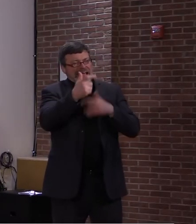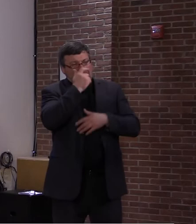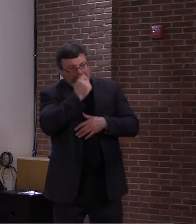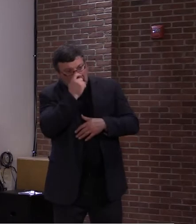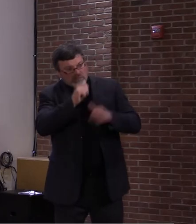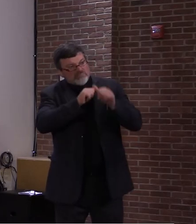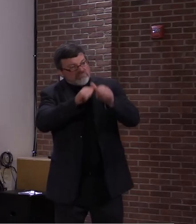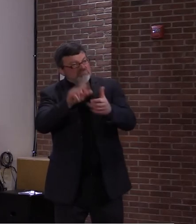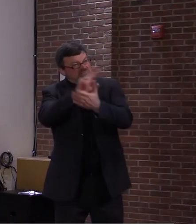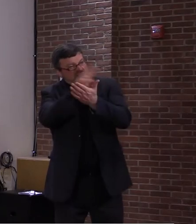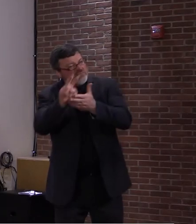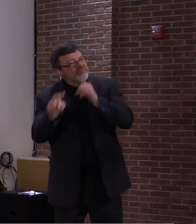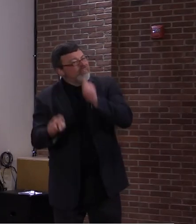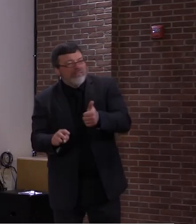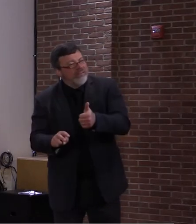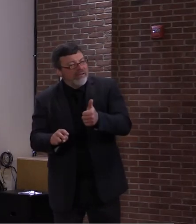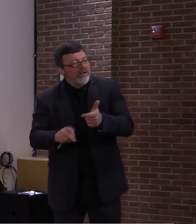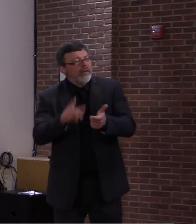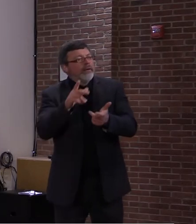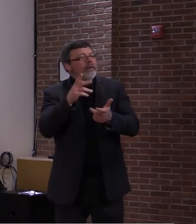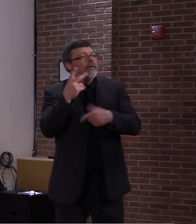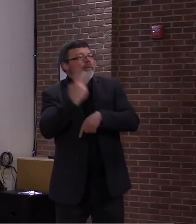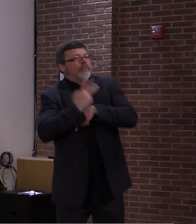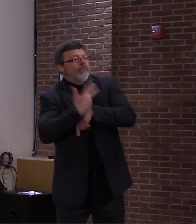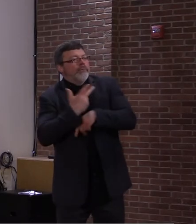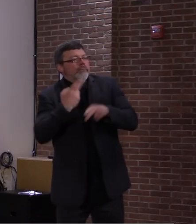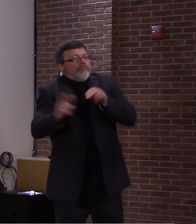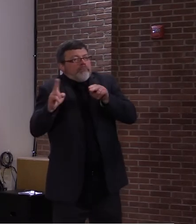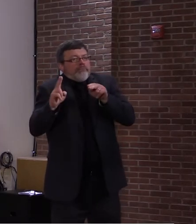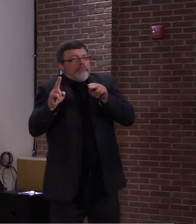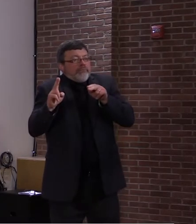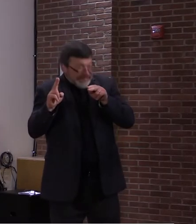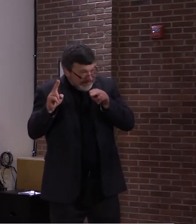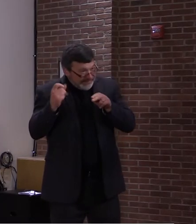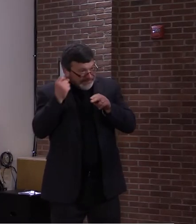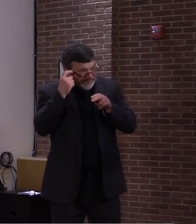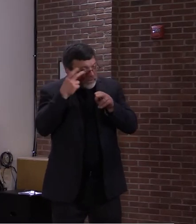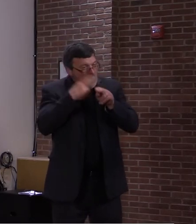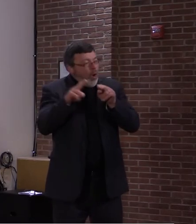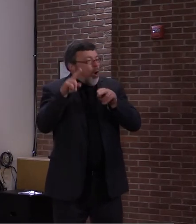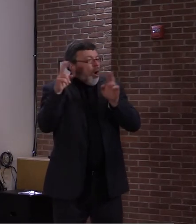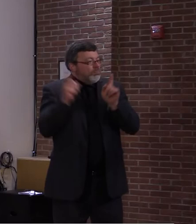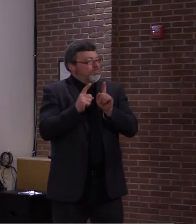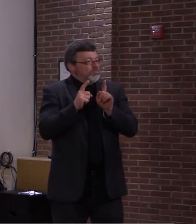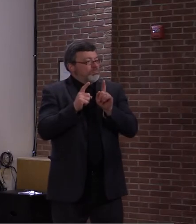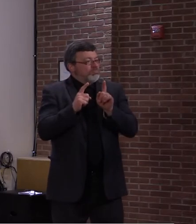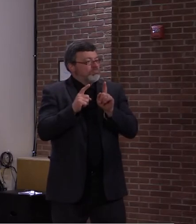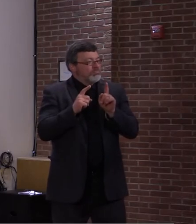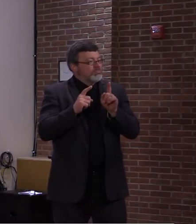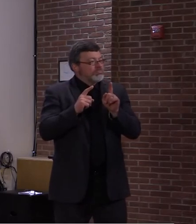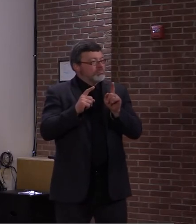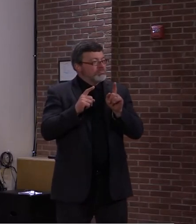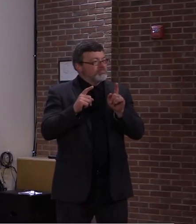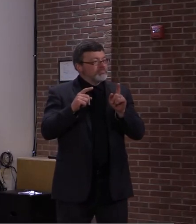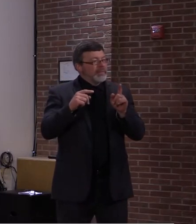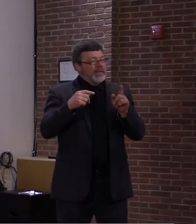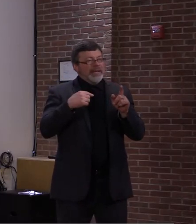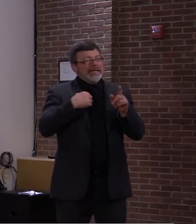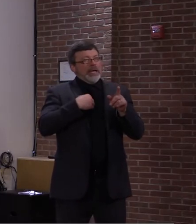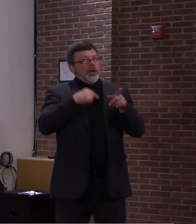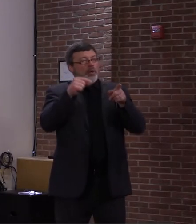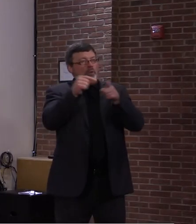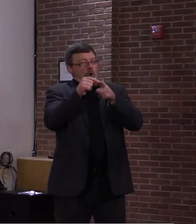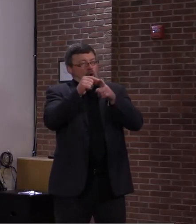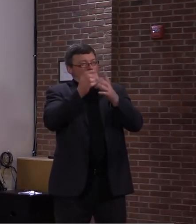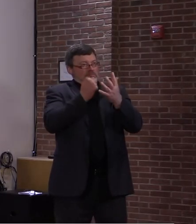With regard to hospitalizations now, at times showing that there are more people who've been